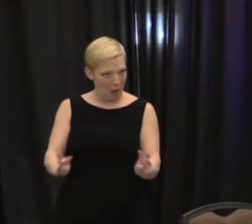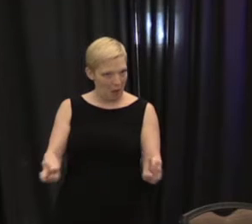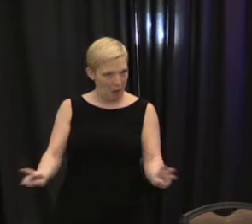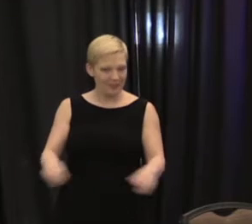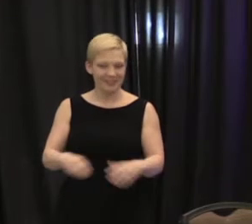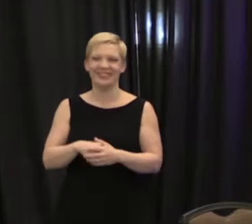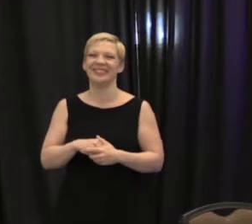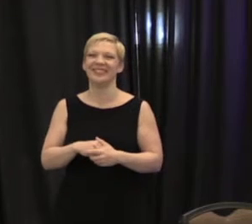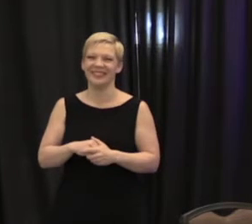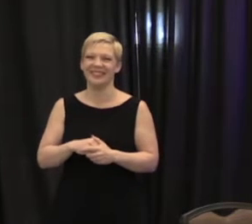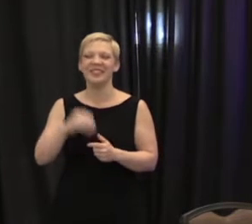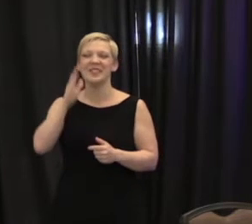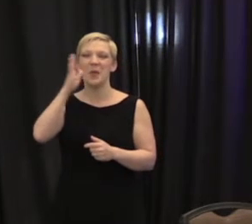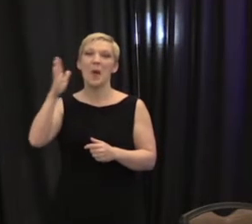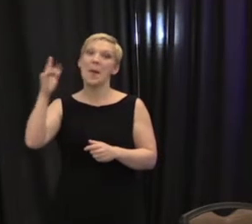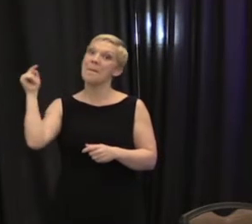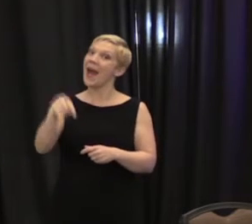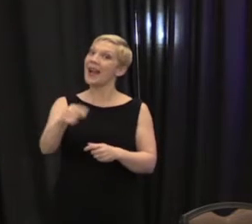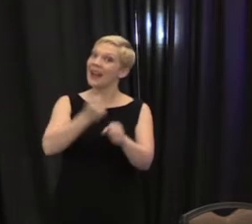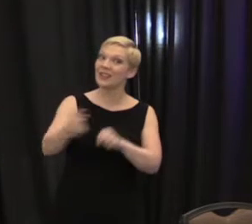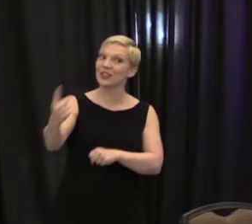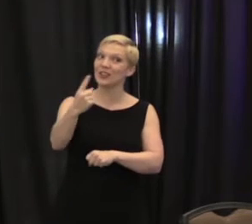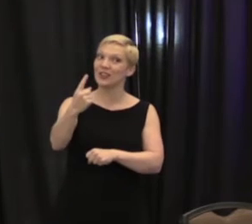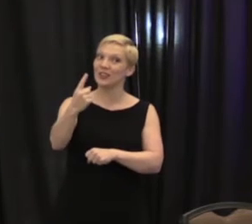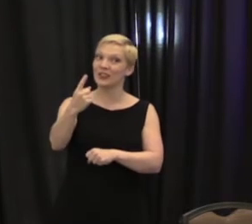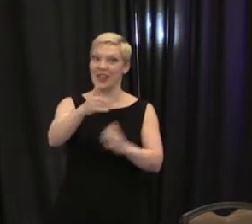But we'll be back next year, don't forget.